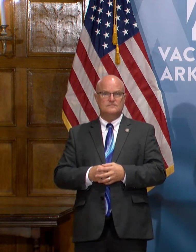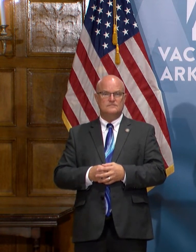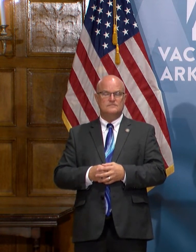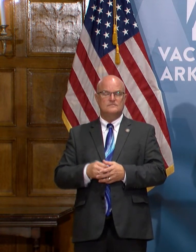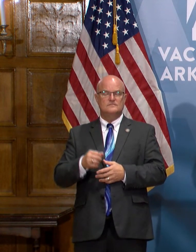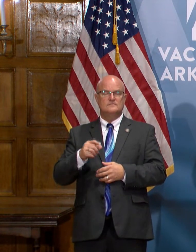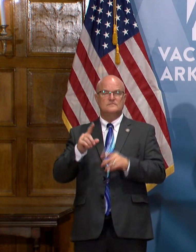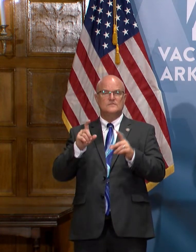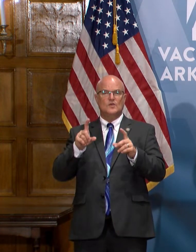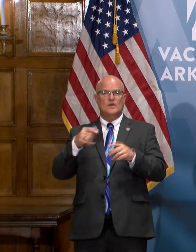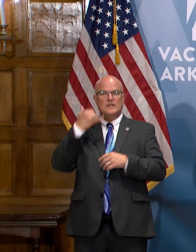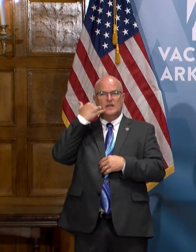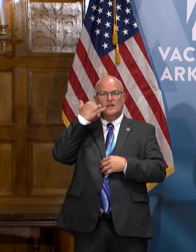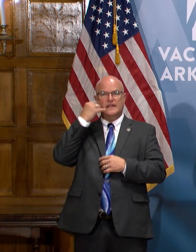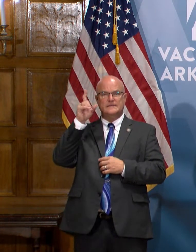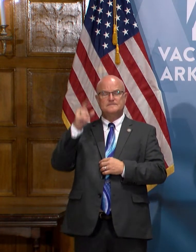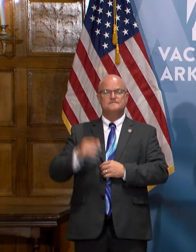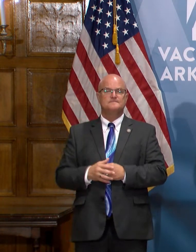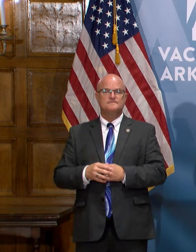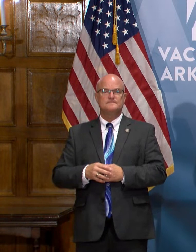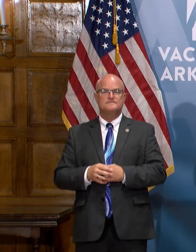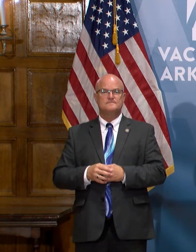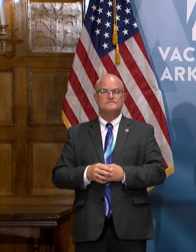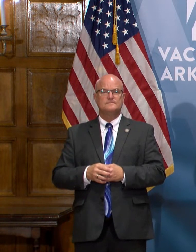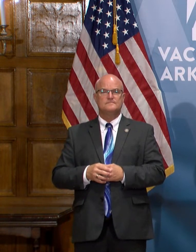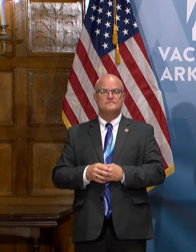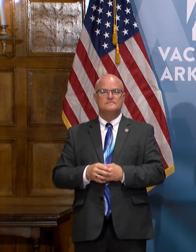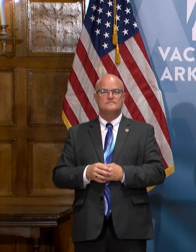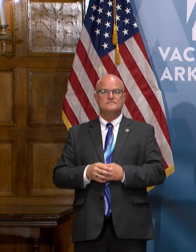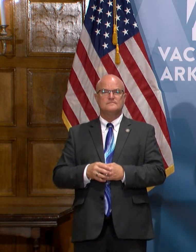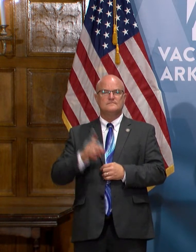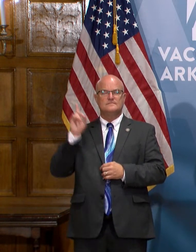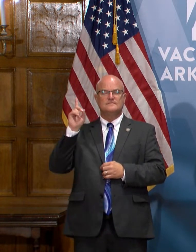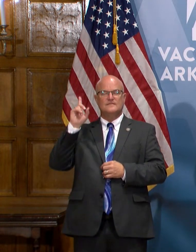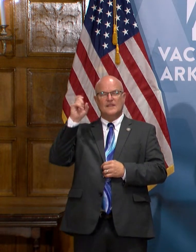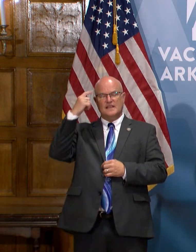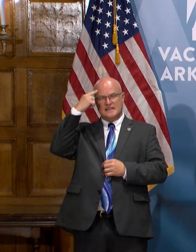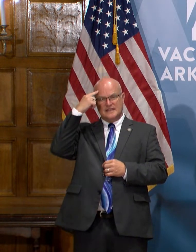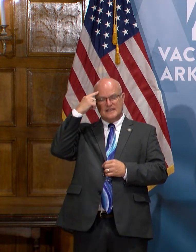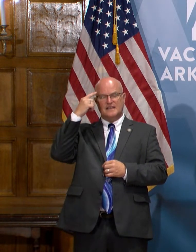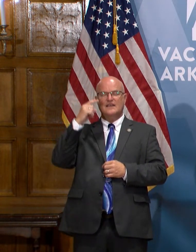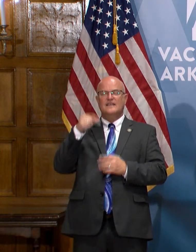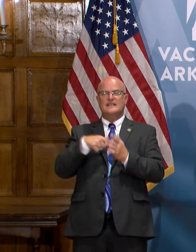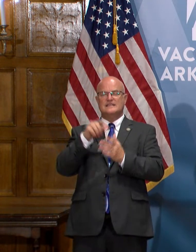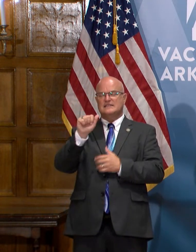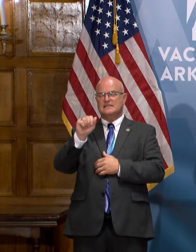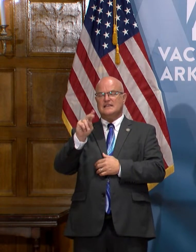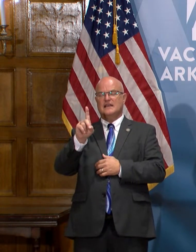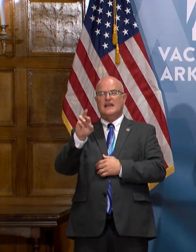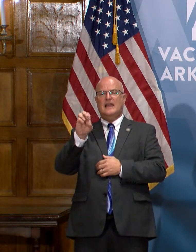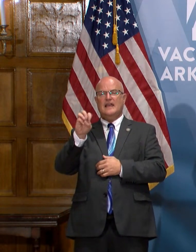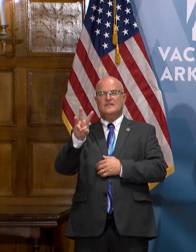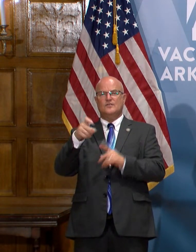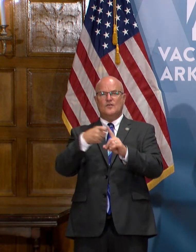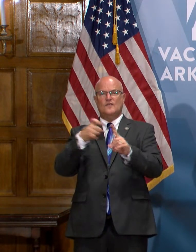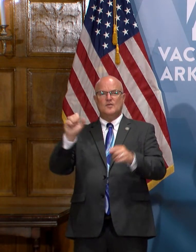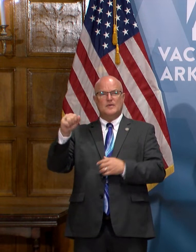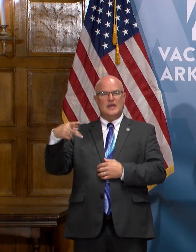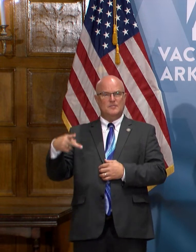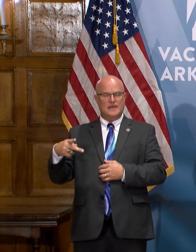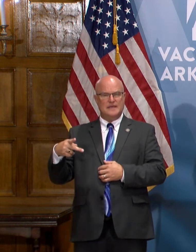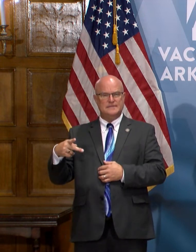there any questions remotely? Yeah, Governor, this is Andrew with AP. Wanted to follow up